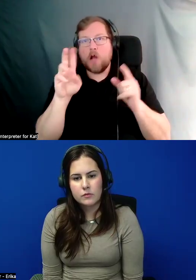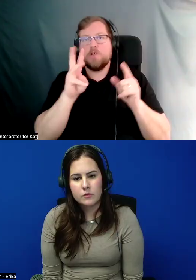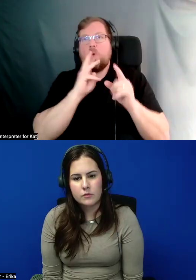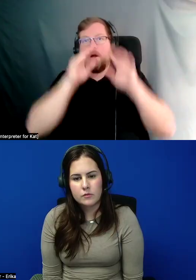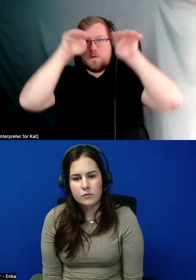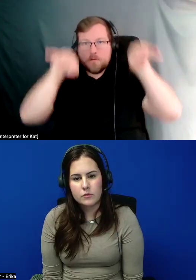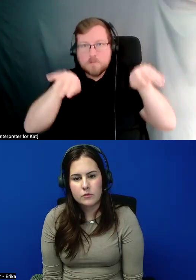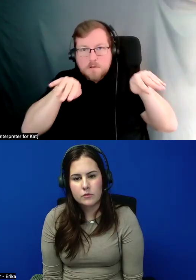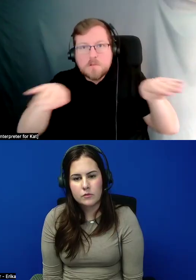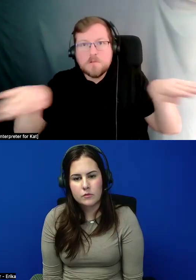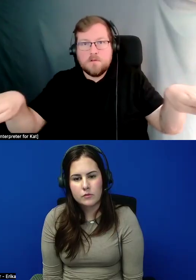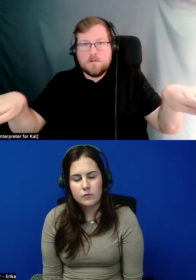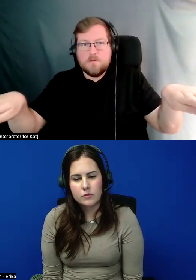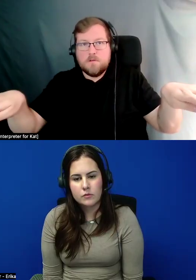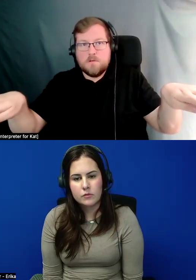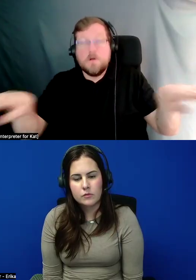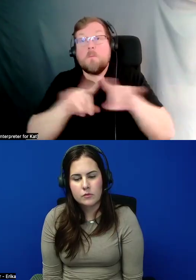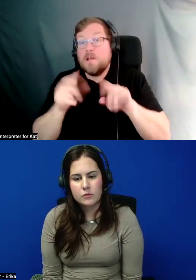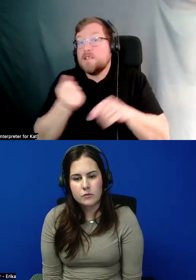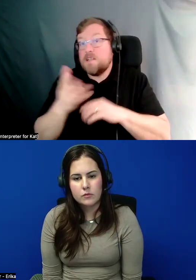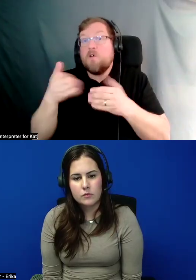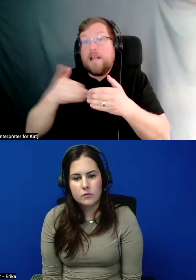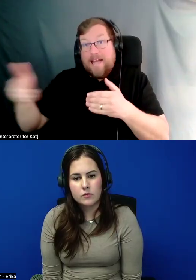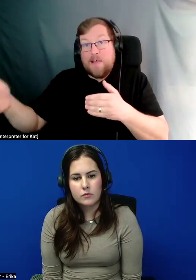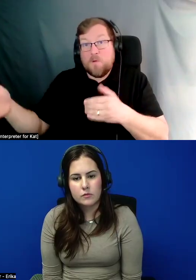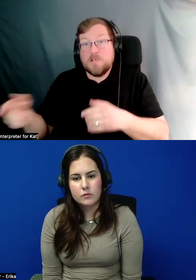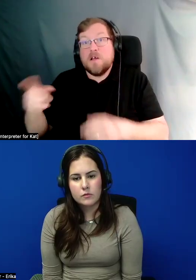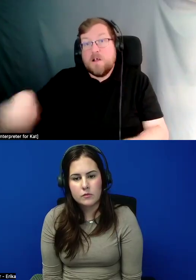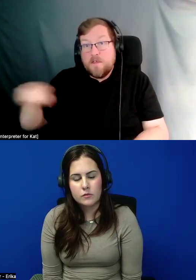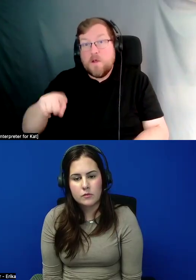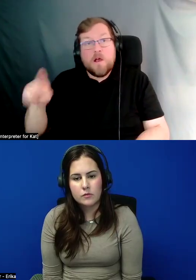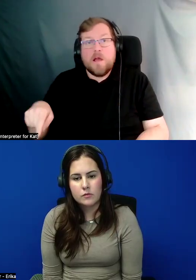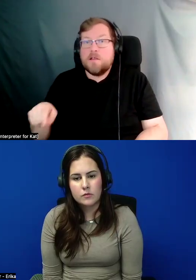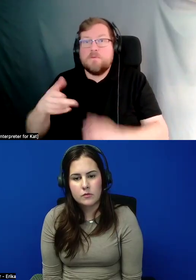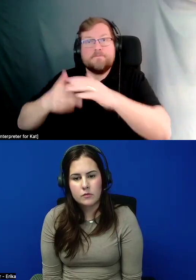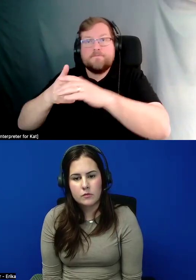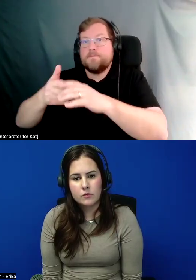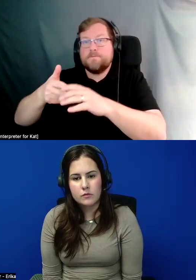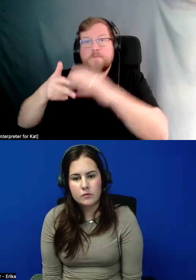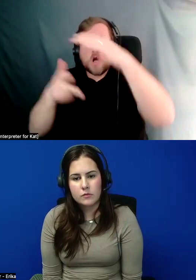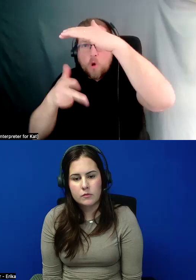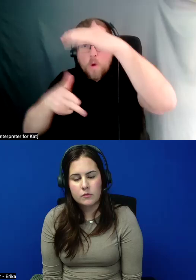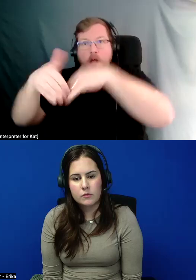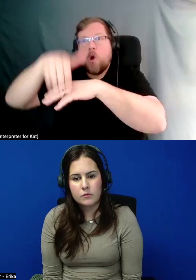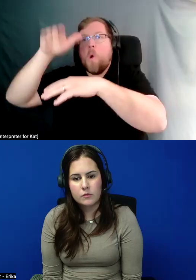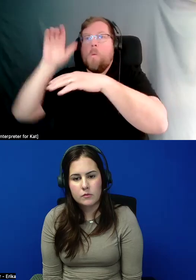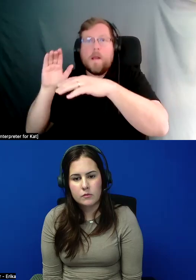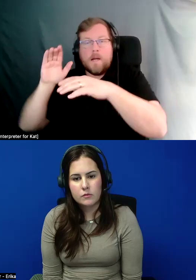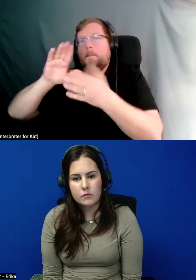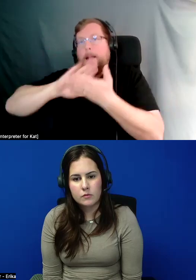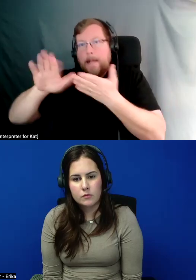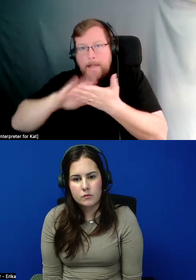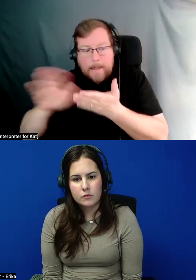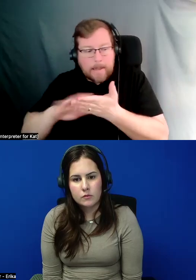the home. But a couple of my neighbors had to open up their garage, clean out their garage because